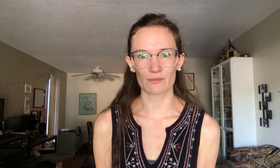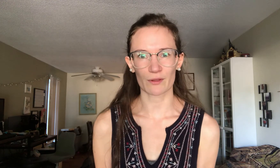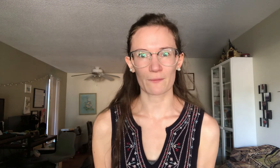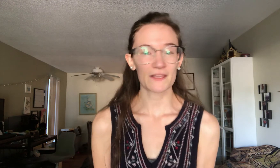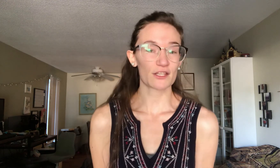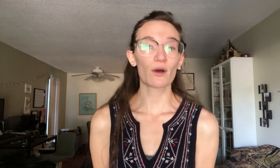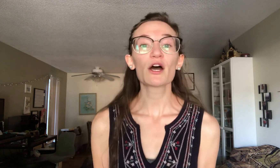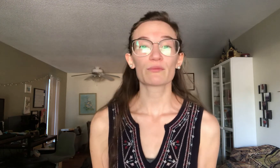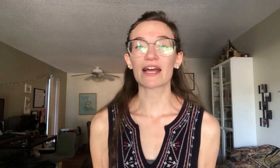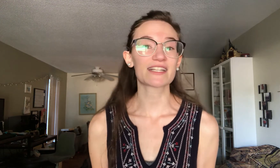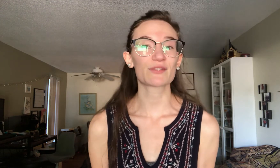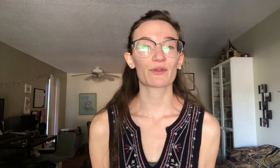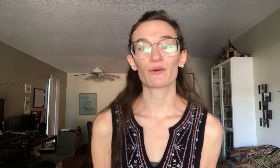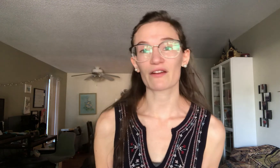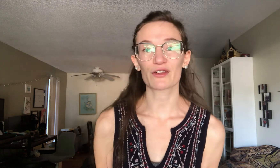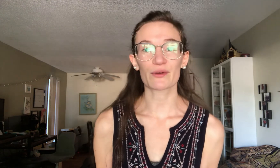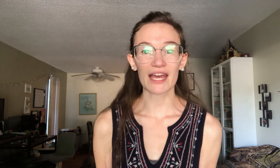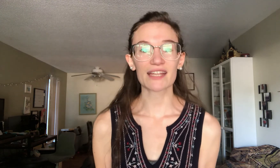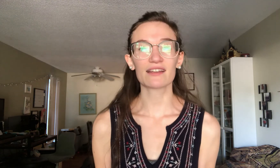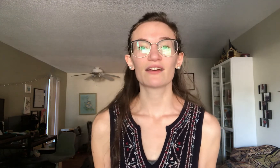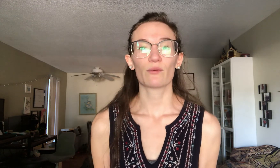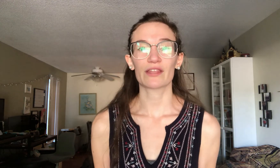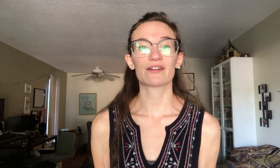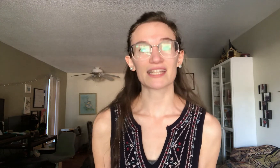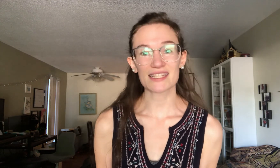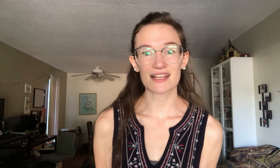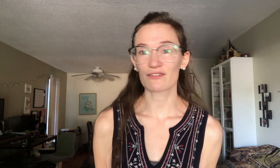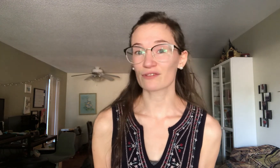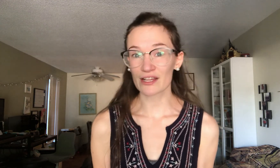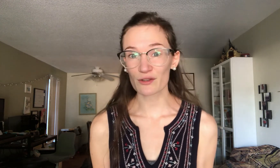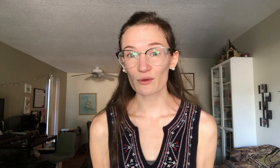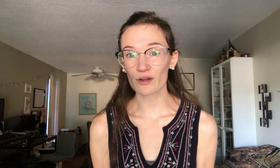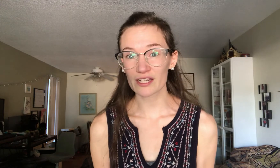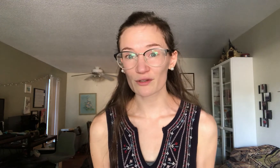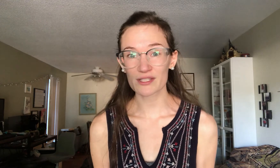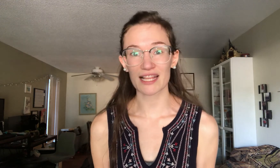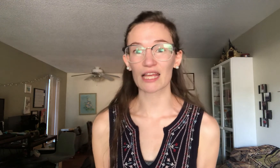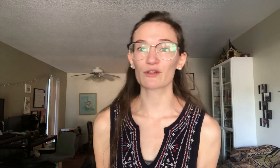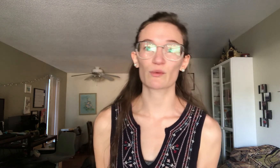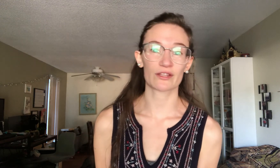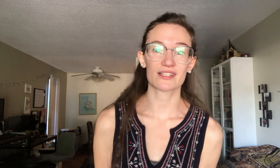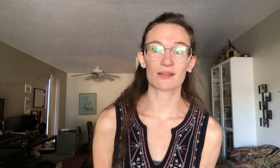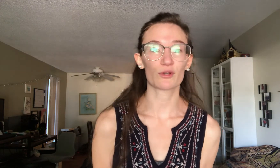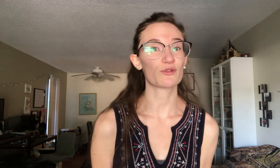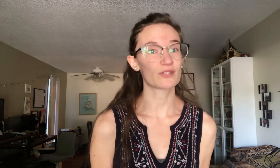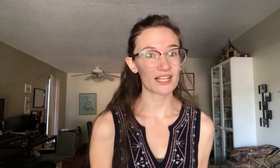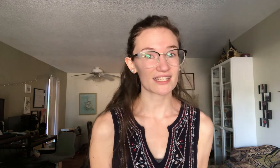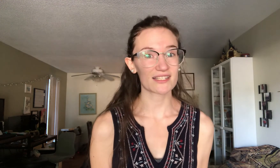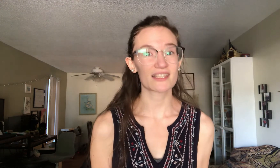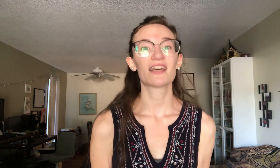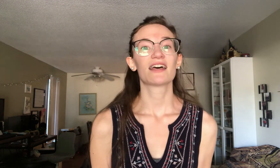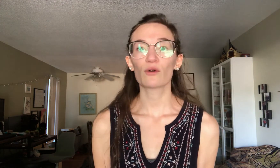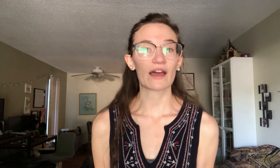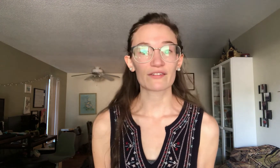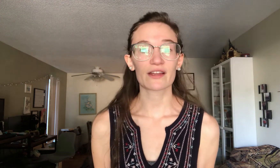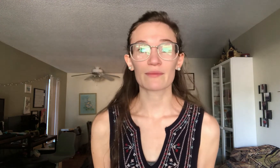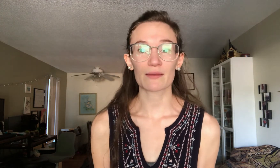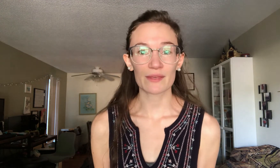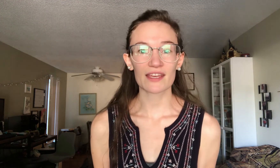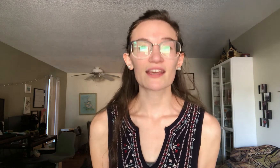possible. So practice with whoever you can, whether it is a friend who already knows sign language, whether it's someone who doesn't, whoever it may be,